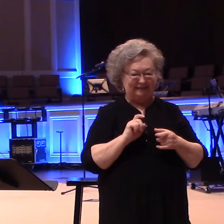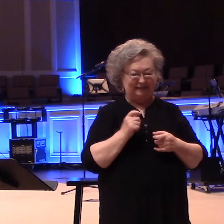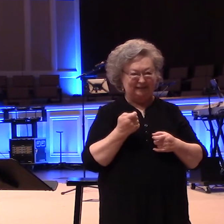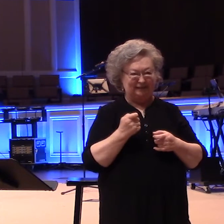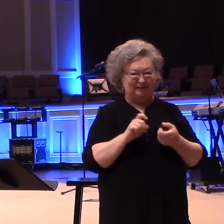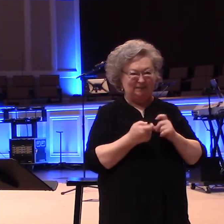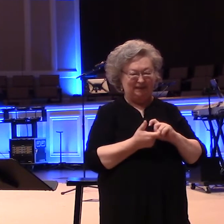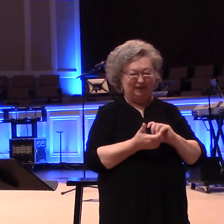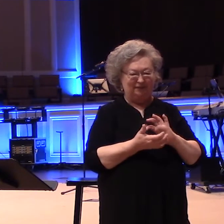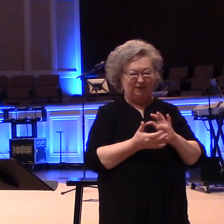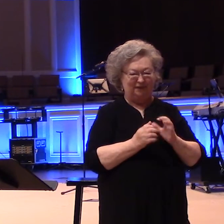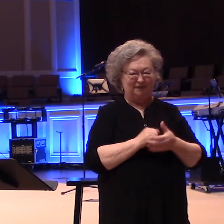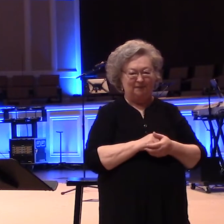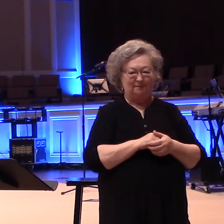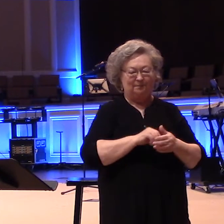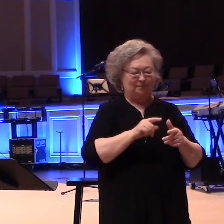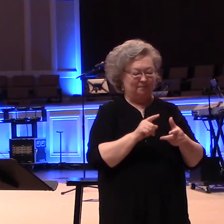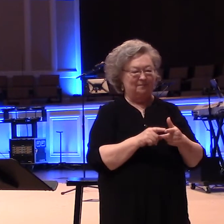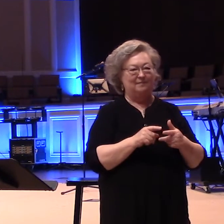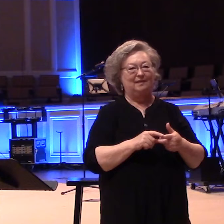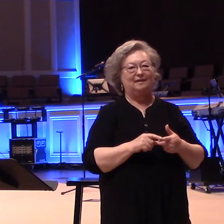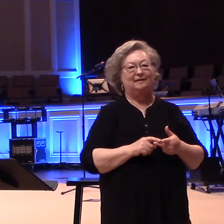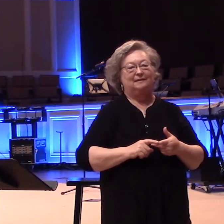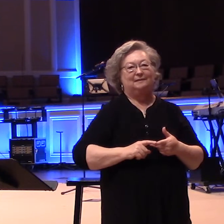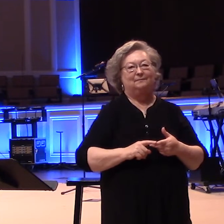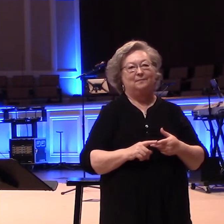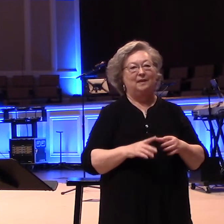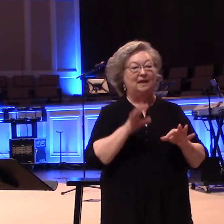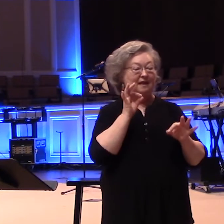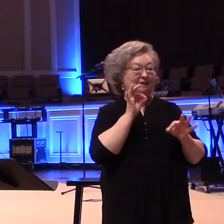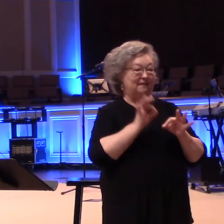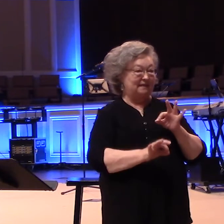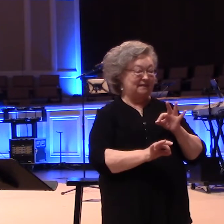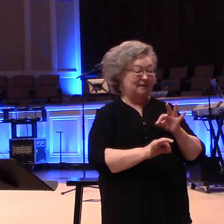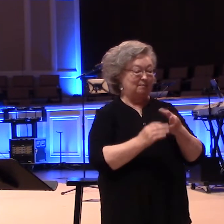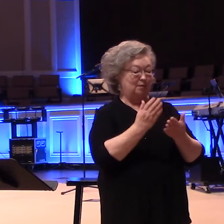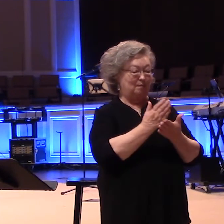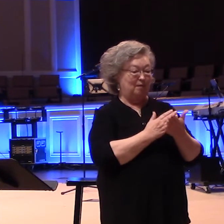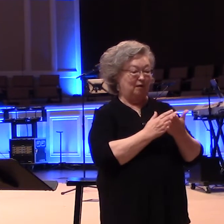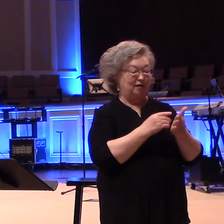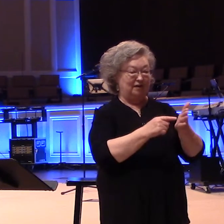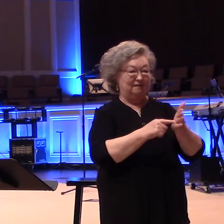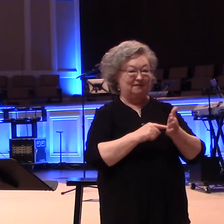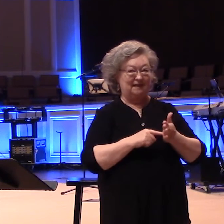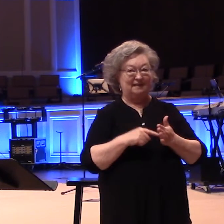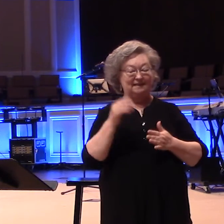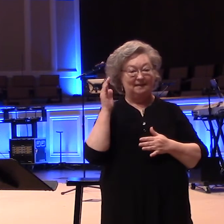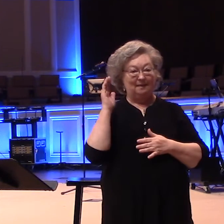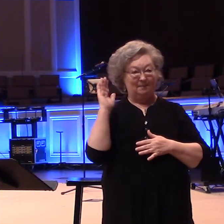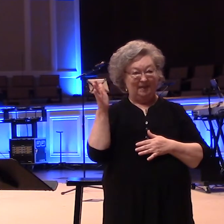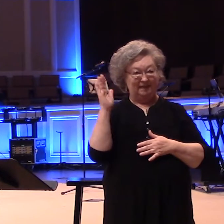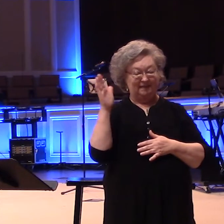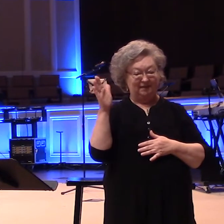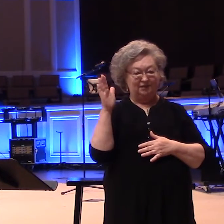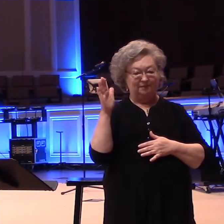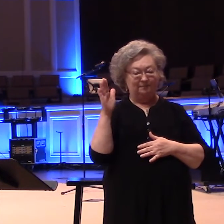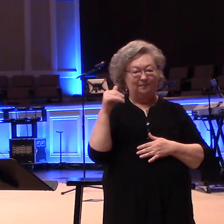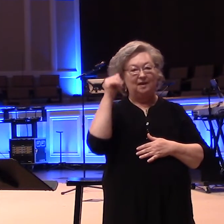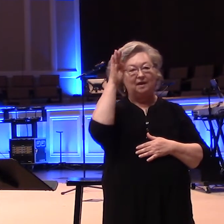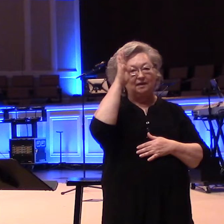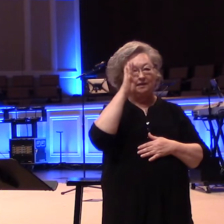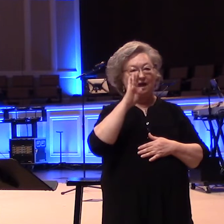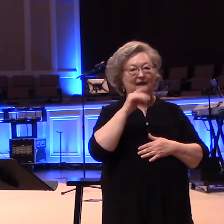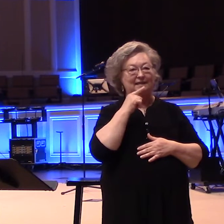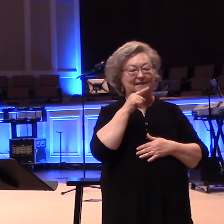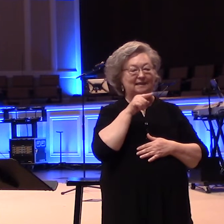And this is the simplest part of the message. And what God is telling his people is he says, I've given you the privilege